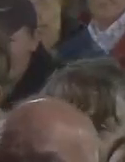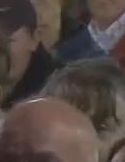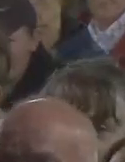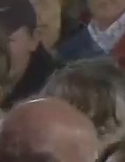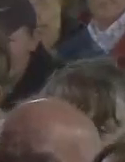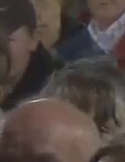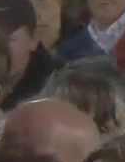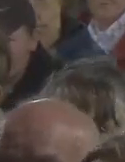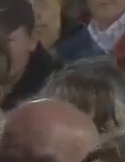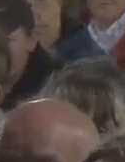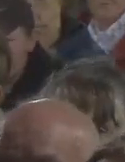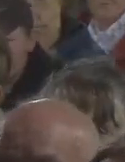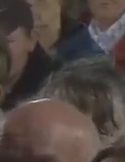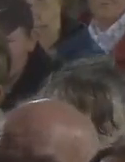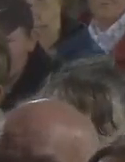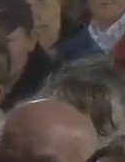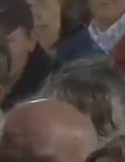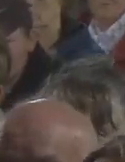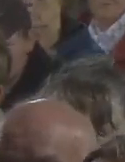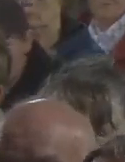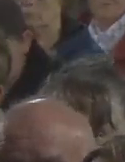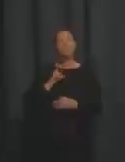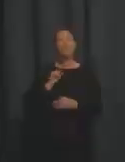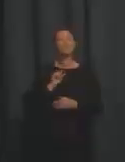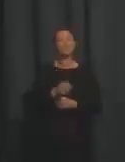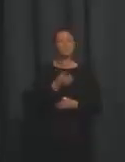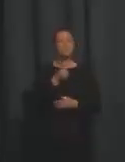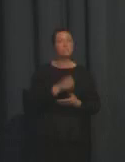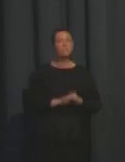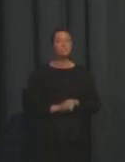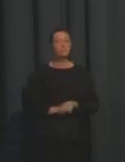I can explain that further in a second if you'd like.